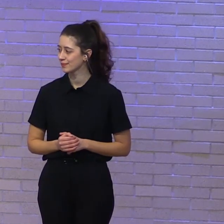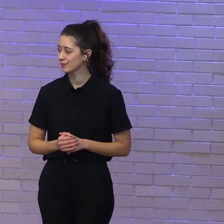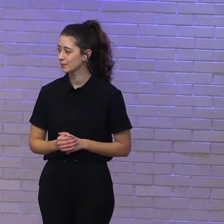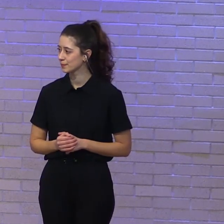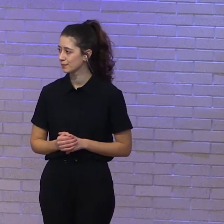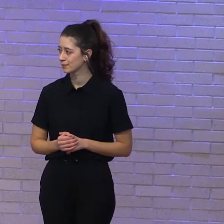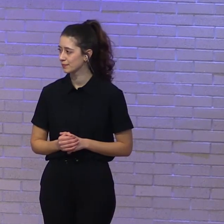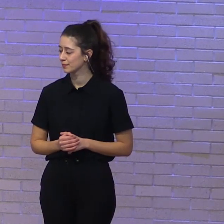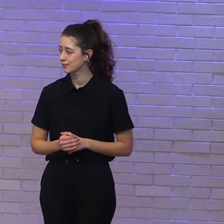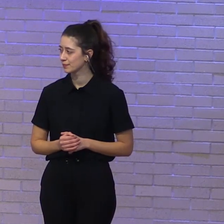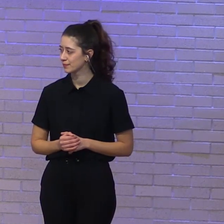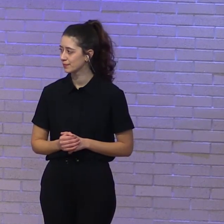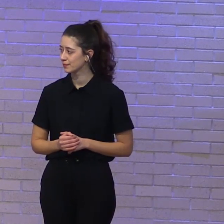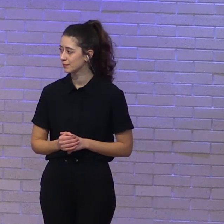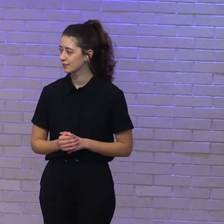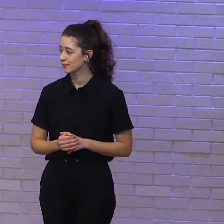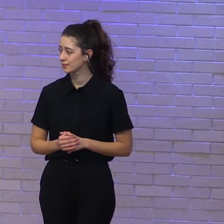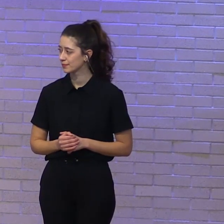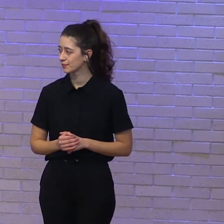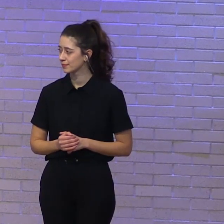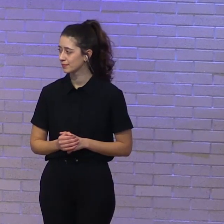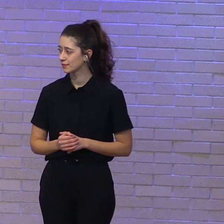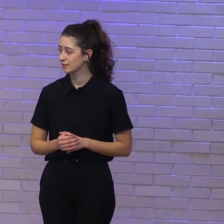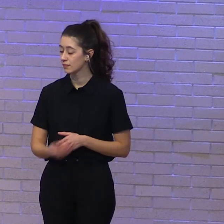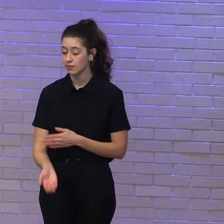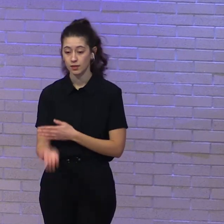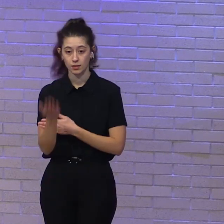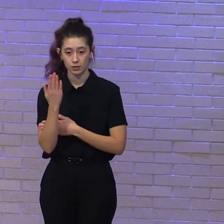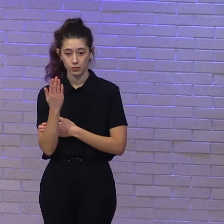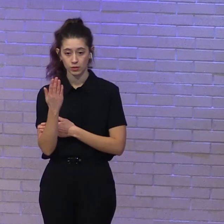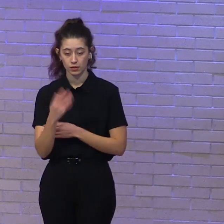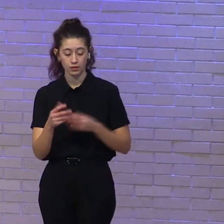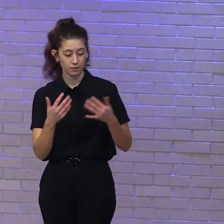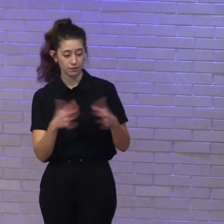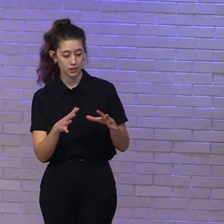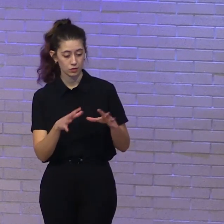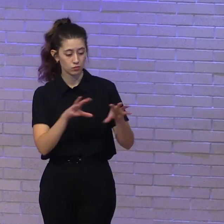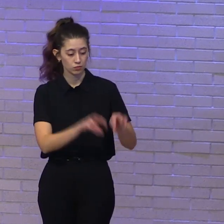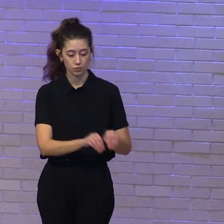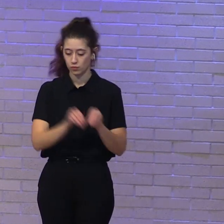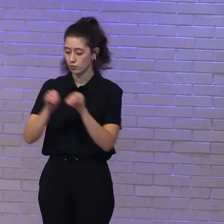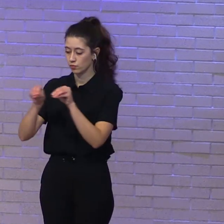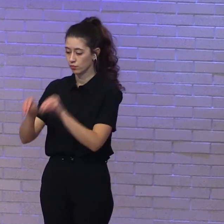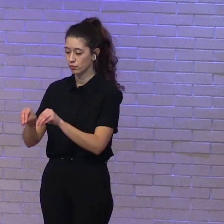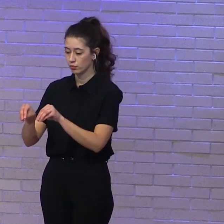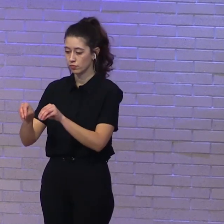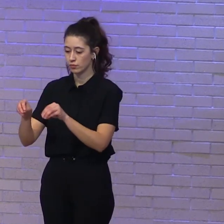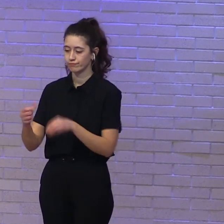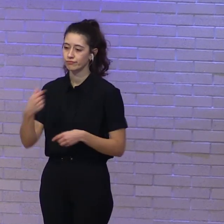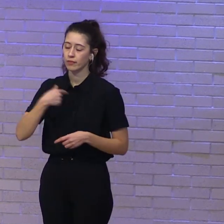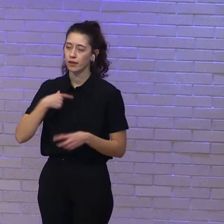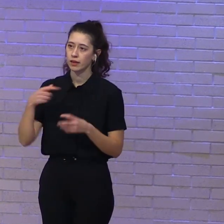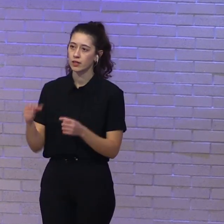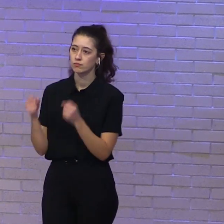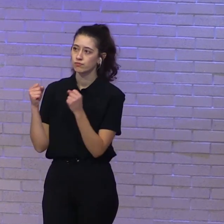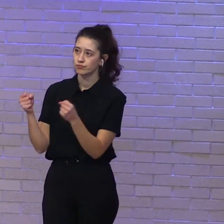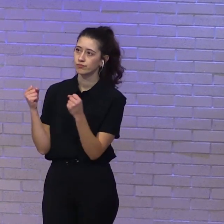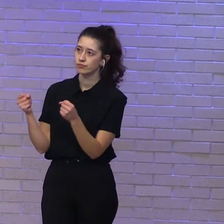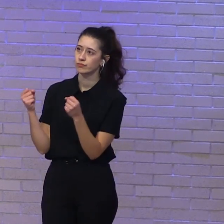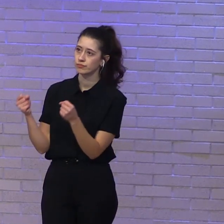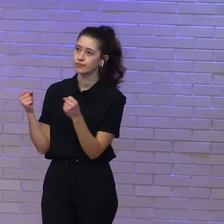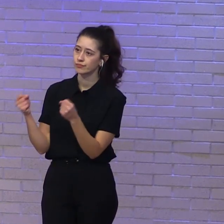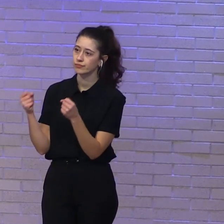And so the next morning, we move out, give our final hugs, and on the car ride home, I just kind of